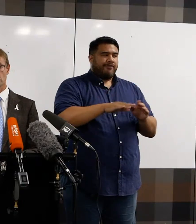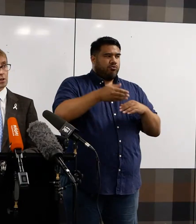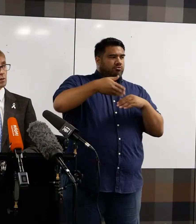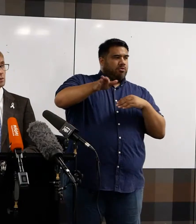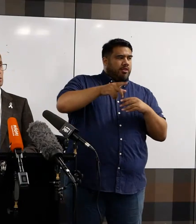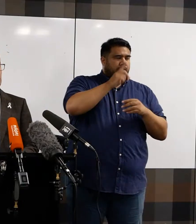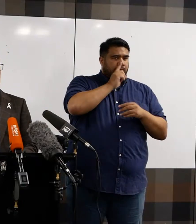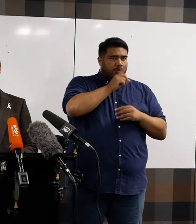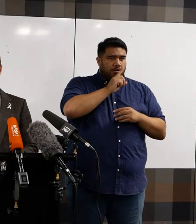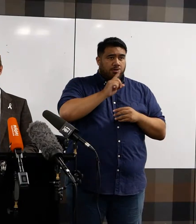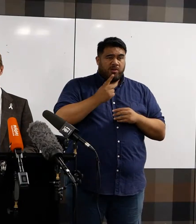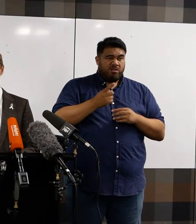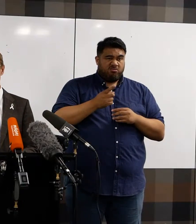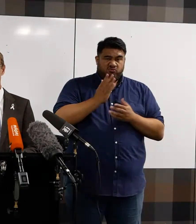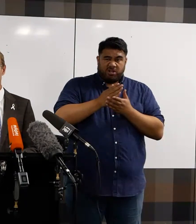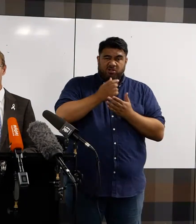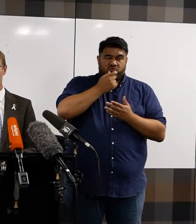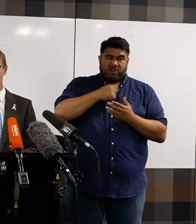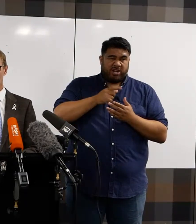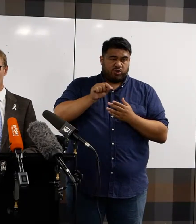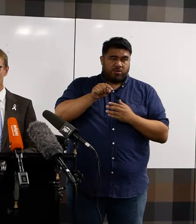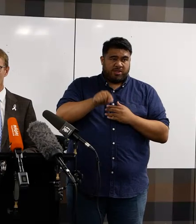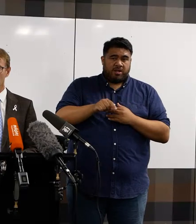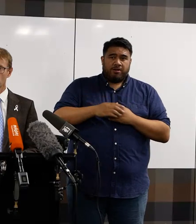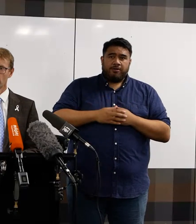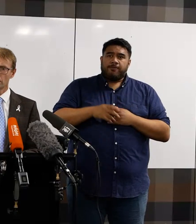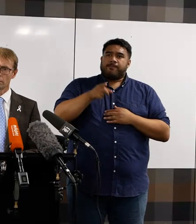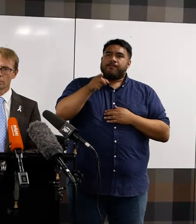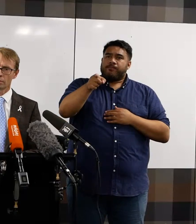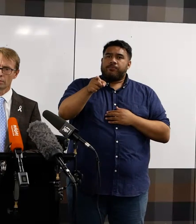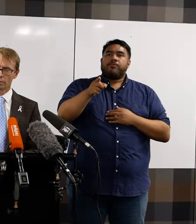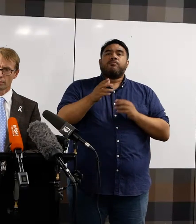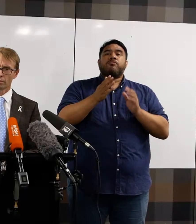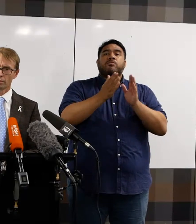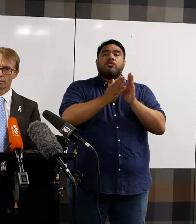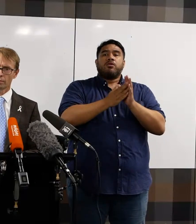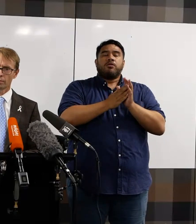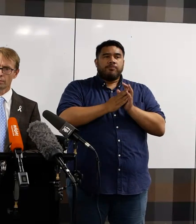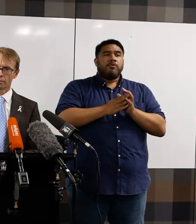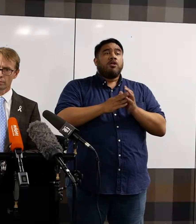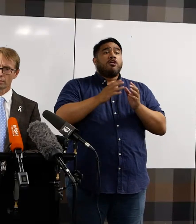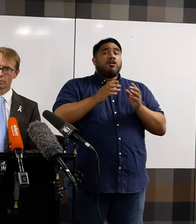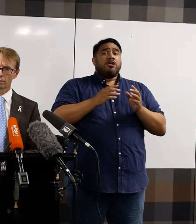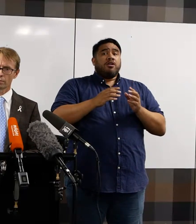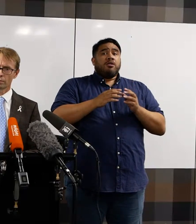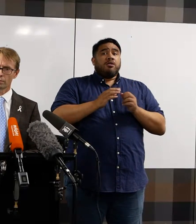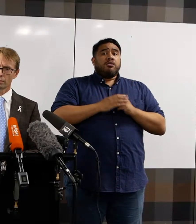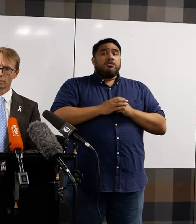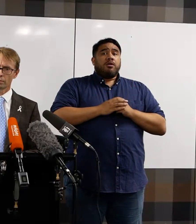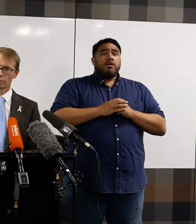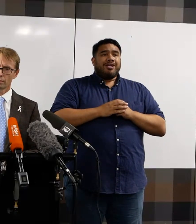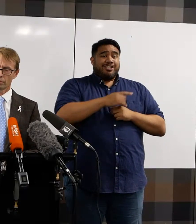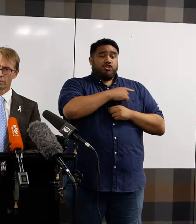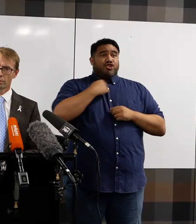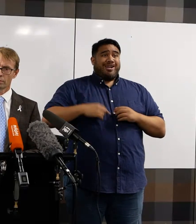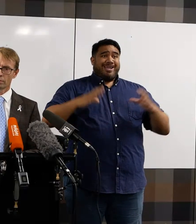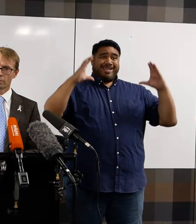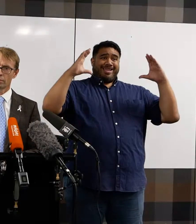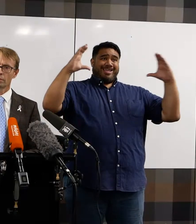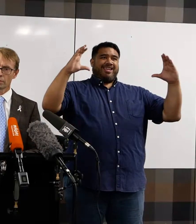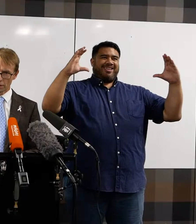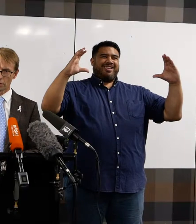be used. When the New Zealanders return from mainland China, but not Wuhan or Hubei province, they're supposed